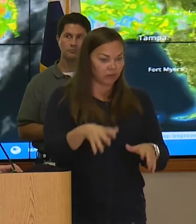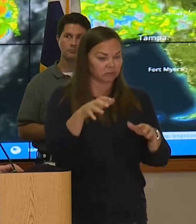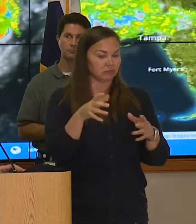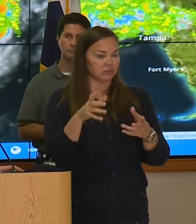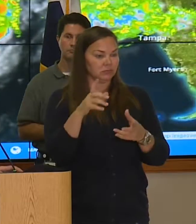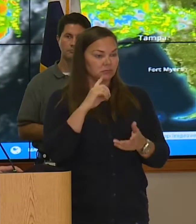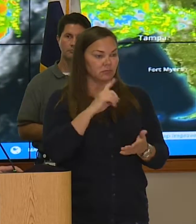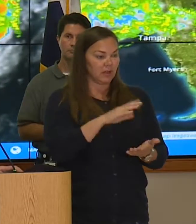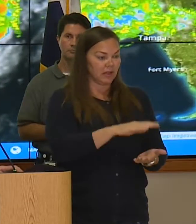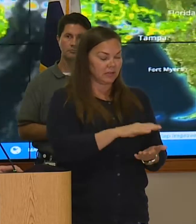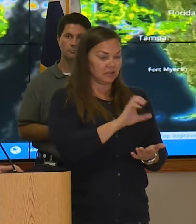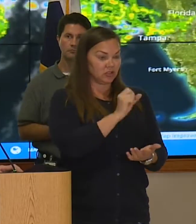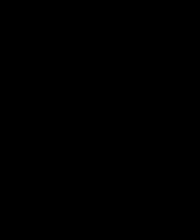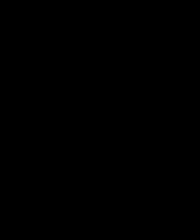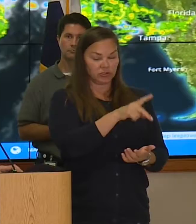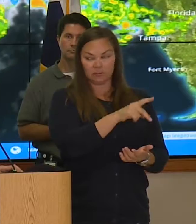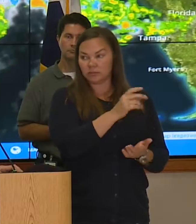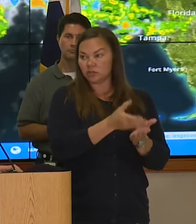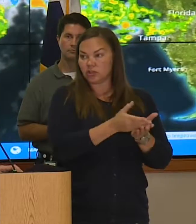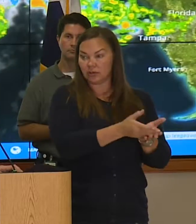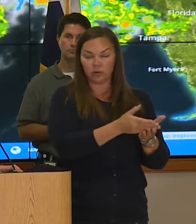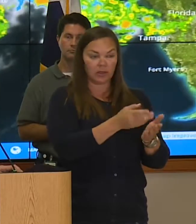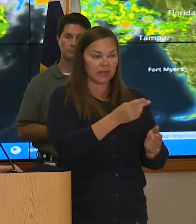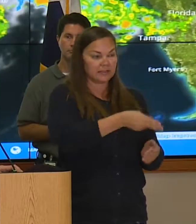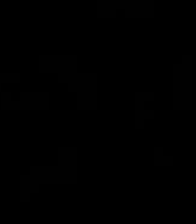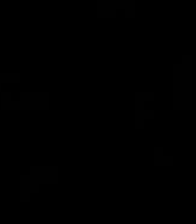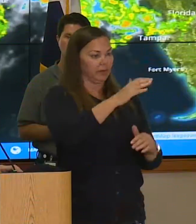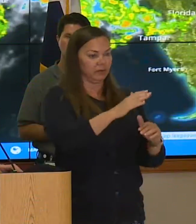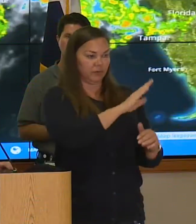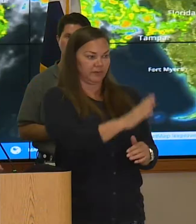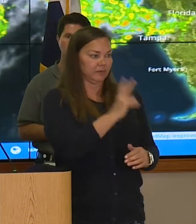has raised the ship channel to levels that we've never seen before.